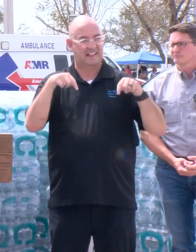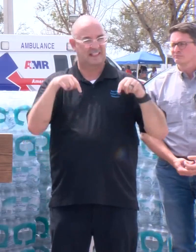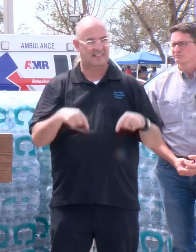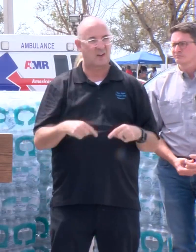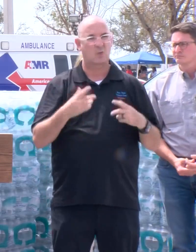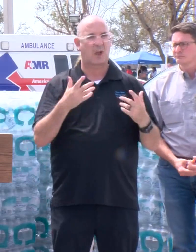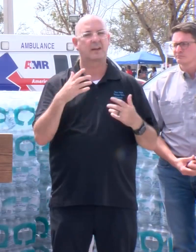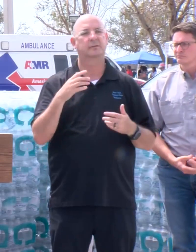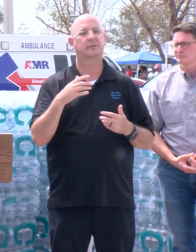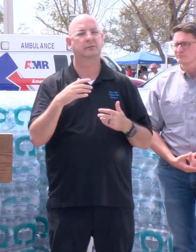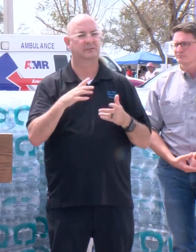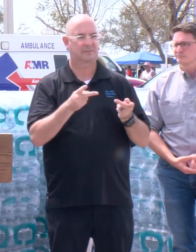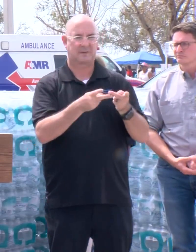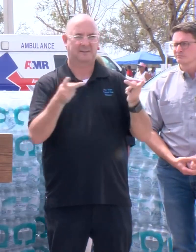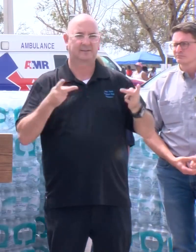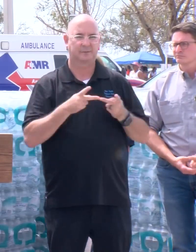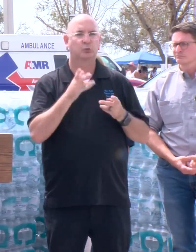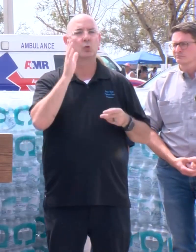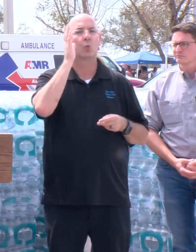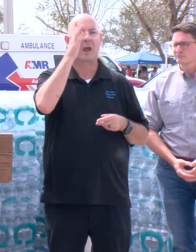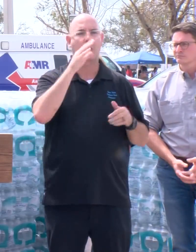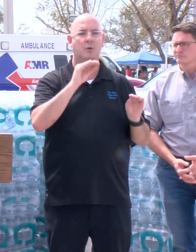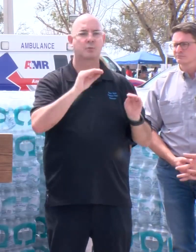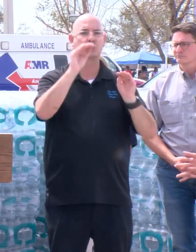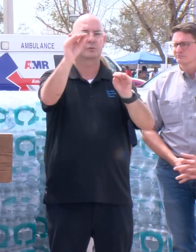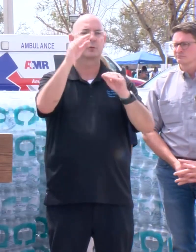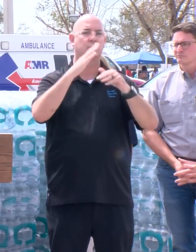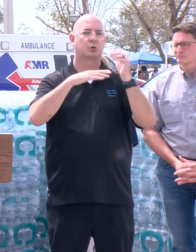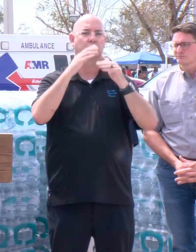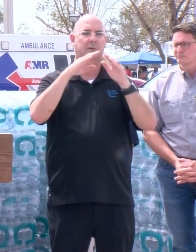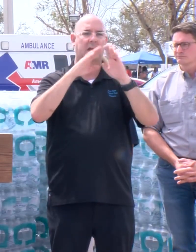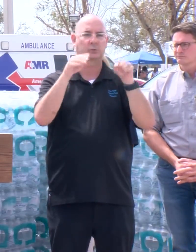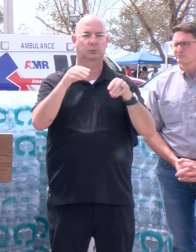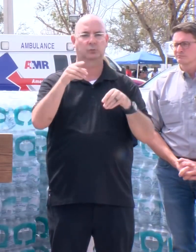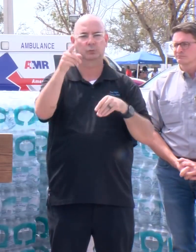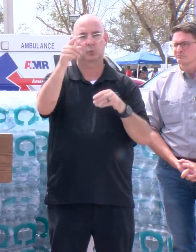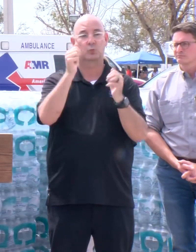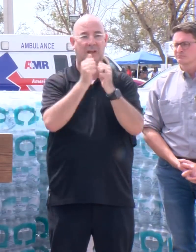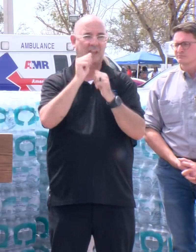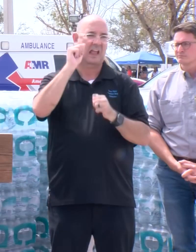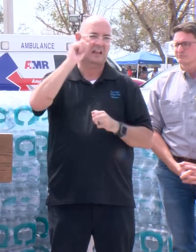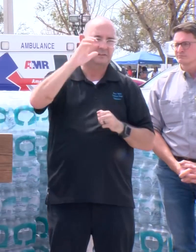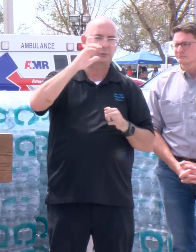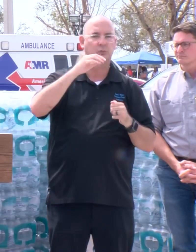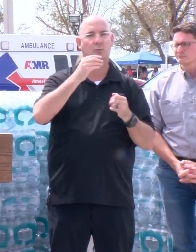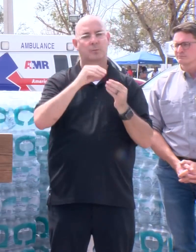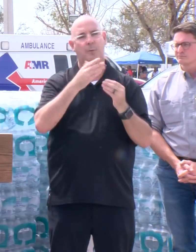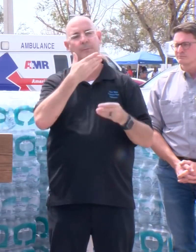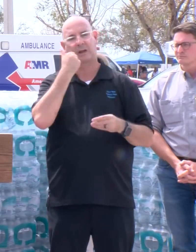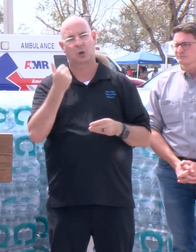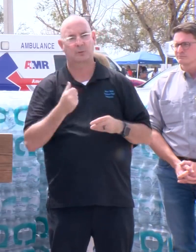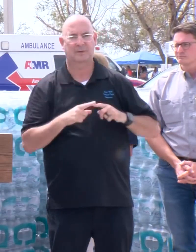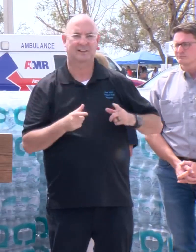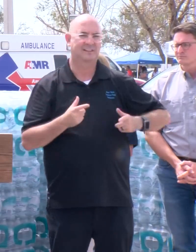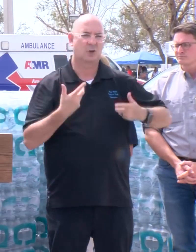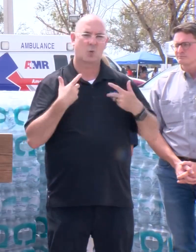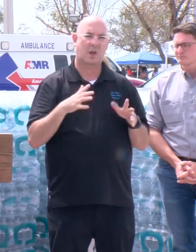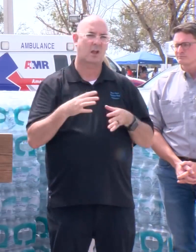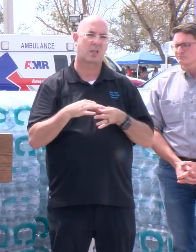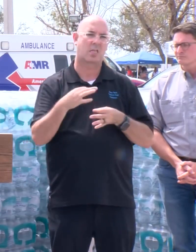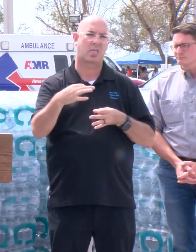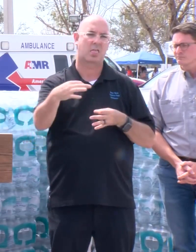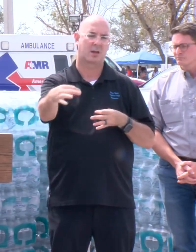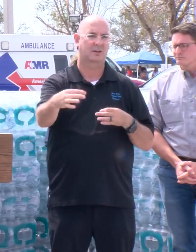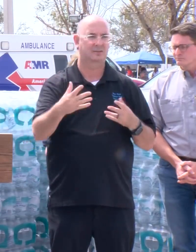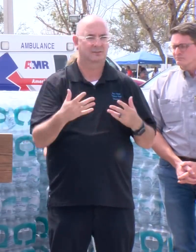days, we'll be moving to a brick and mortar location with air conditioning and so on. But we didn't want to unnecessarily delay people in this community